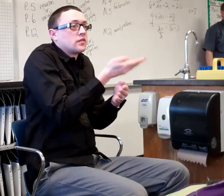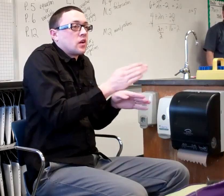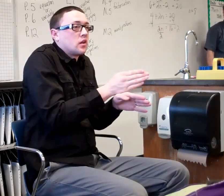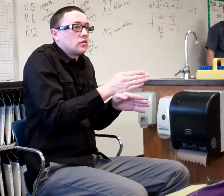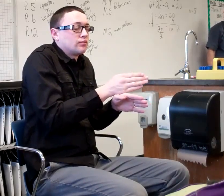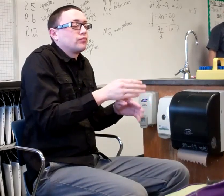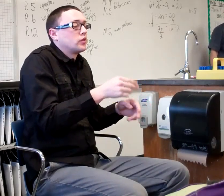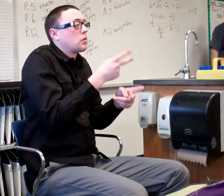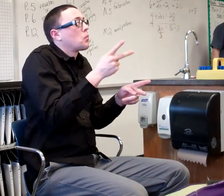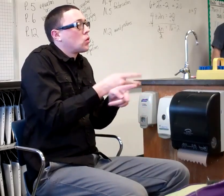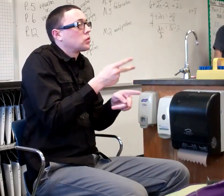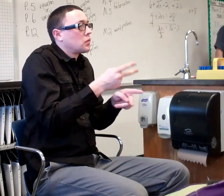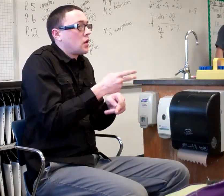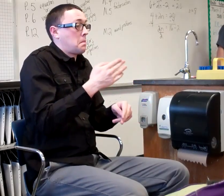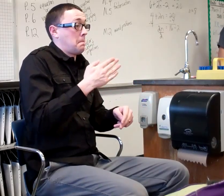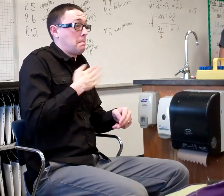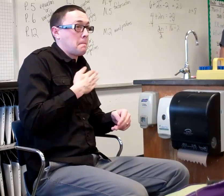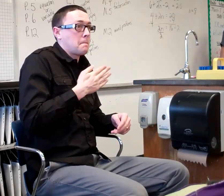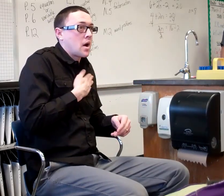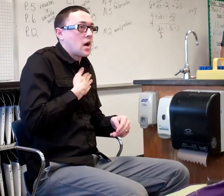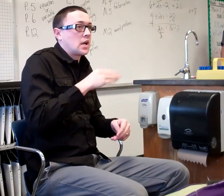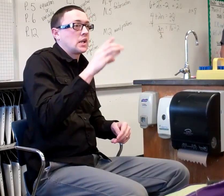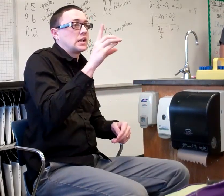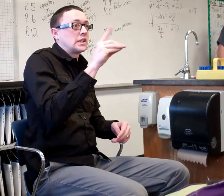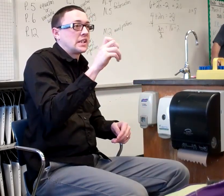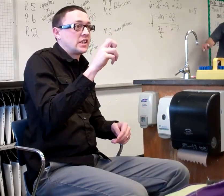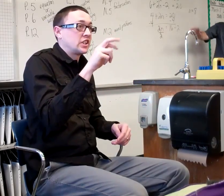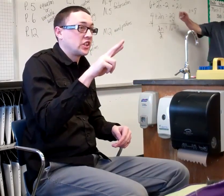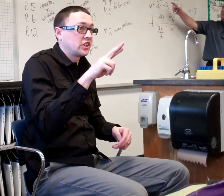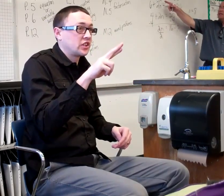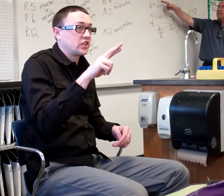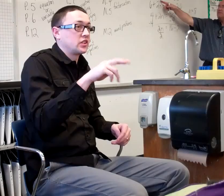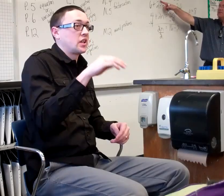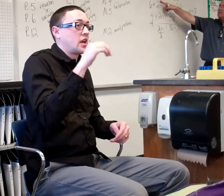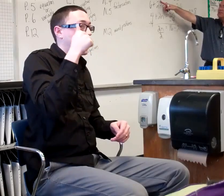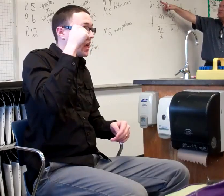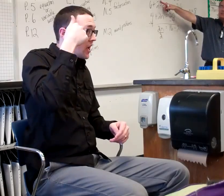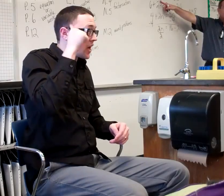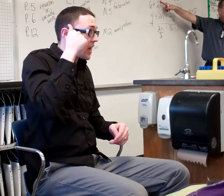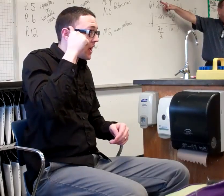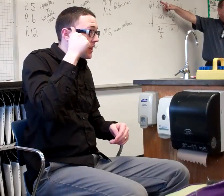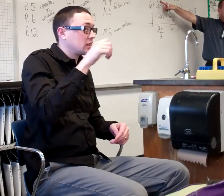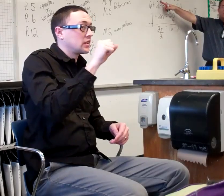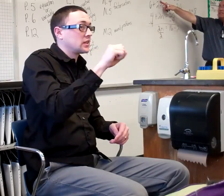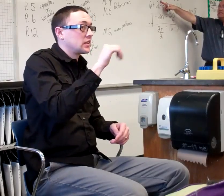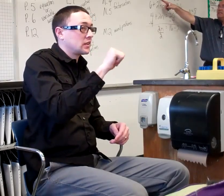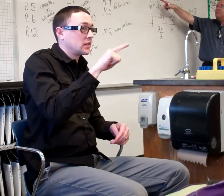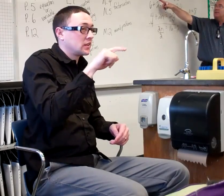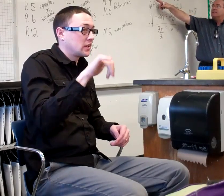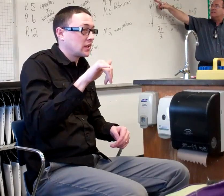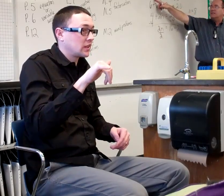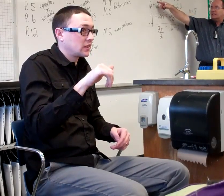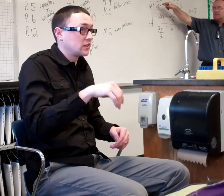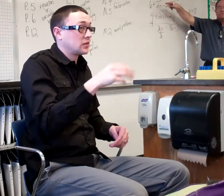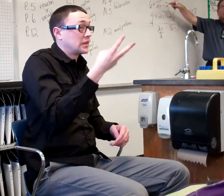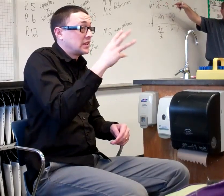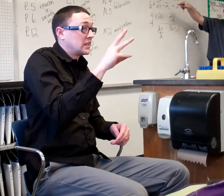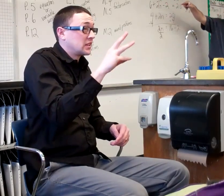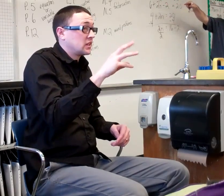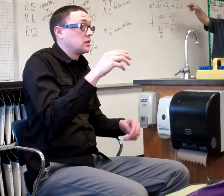Multiply. My dear Aunt Sally, always multiply first. So 16 plus